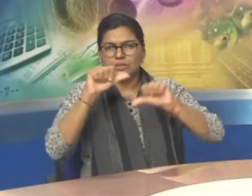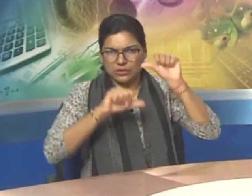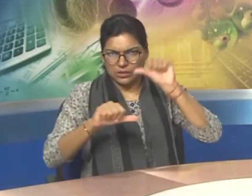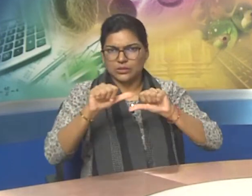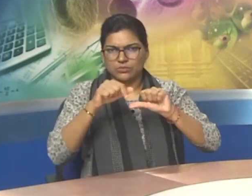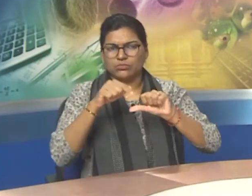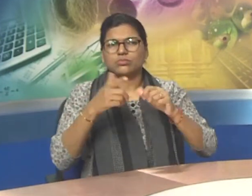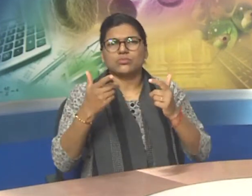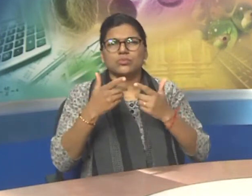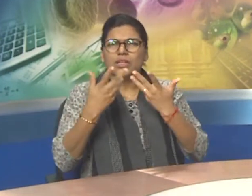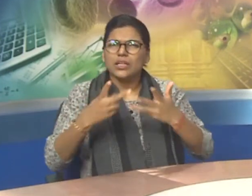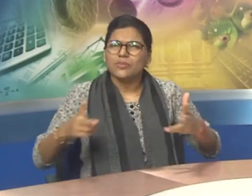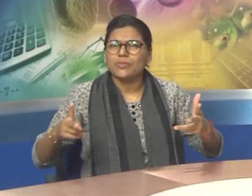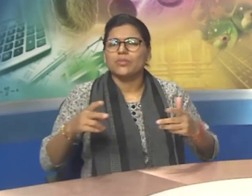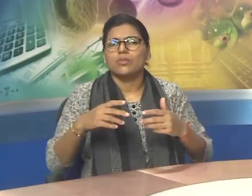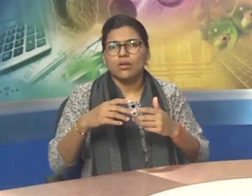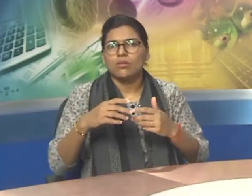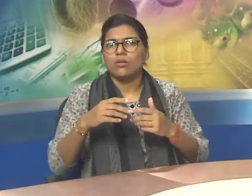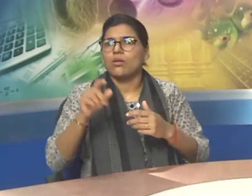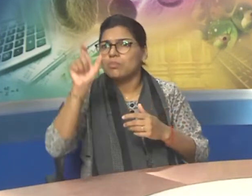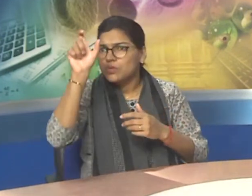science, scientific,